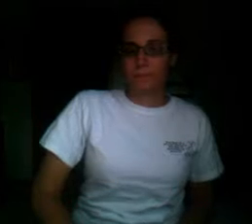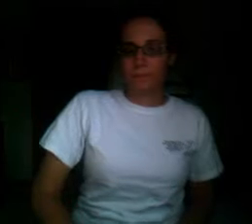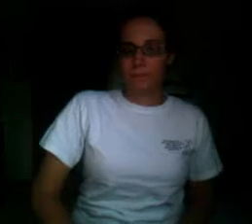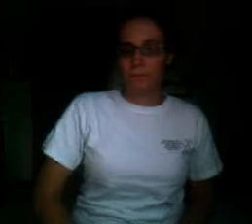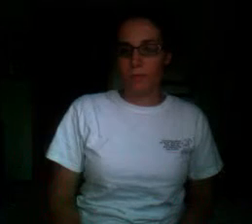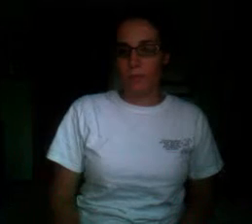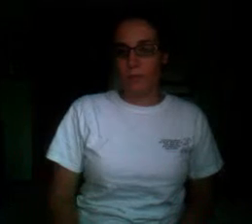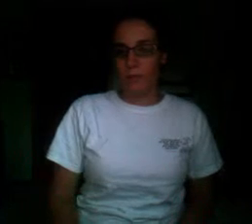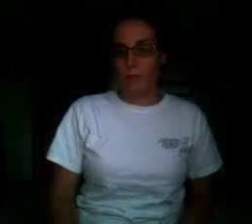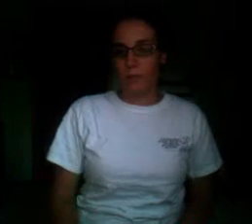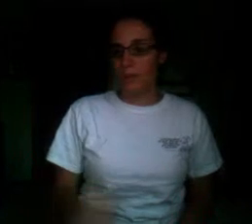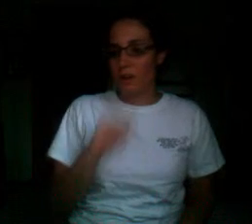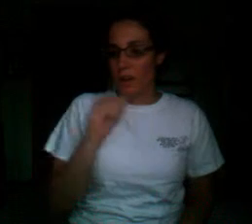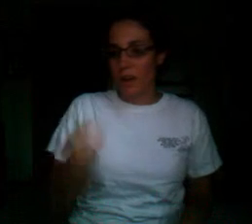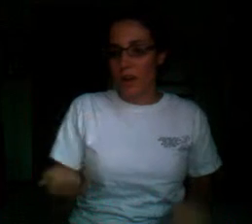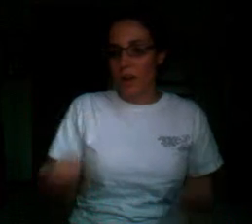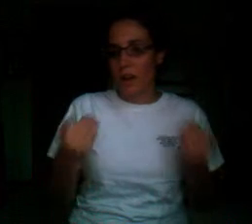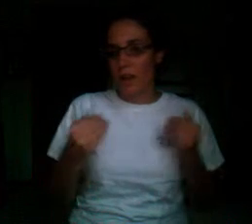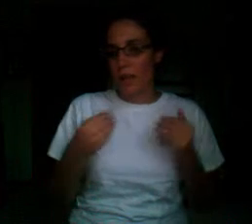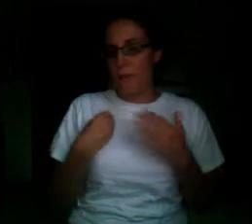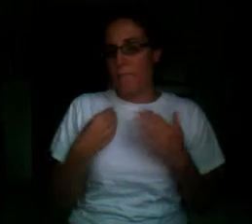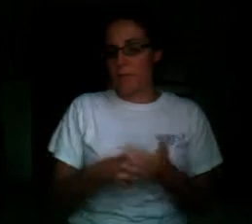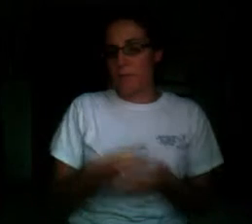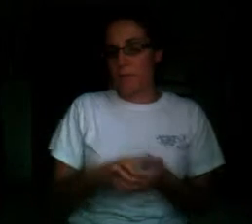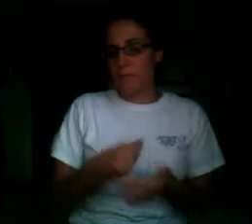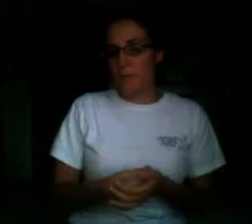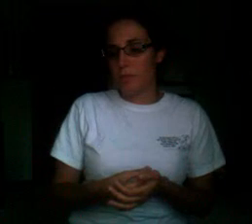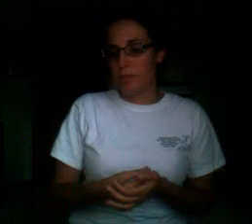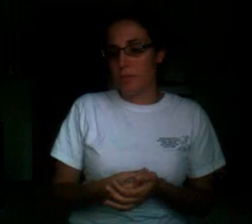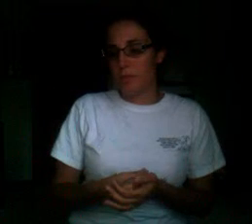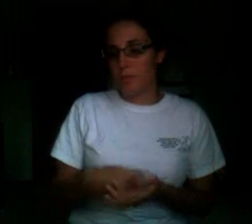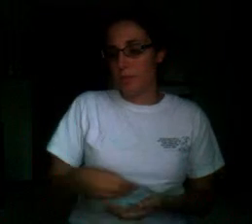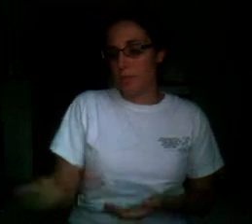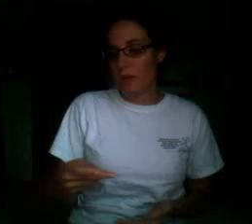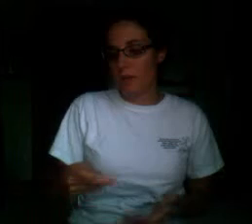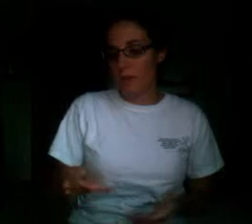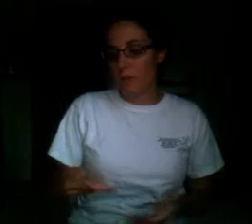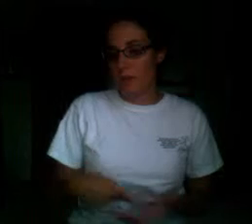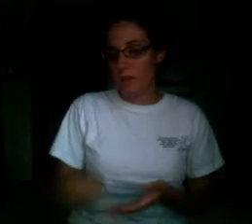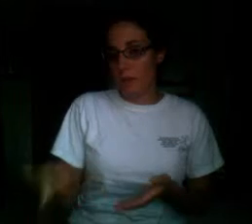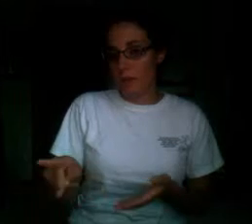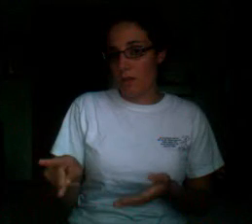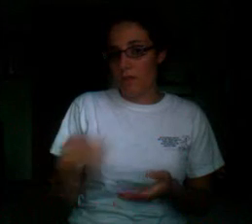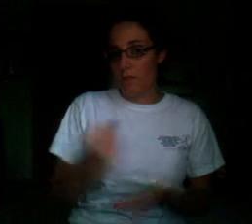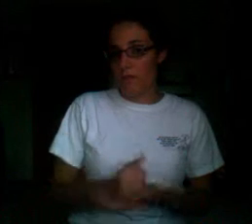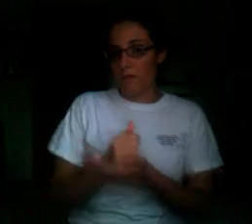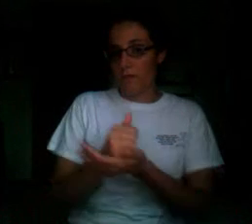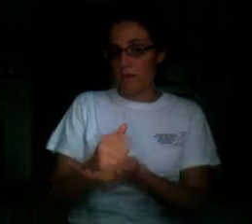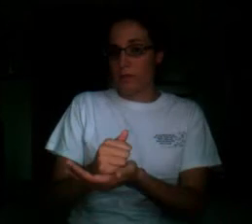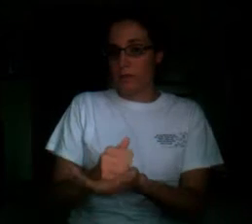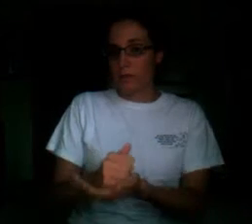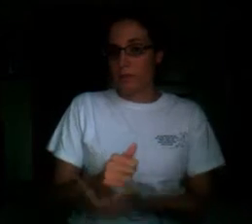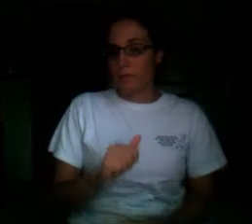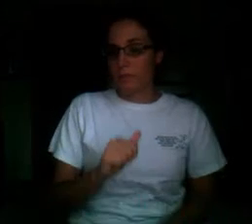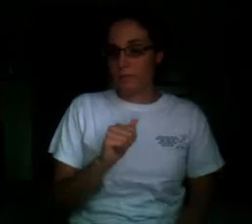help. He could not trade work because there were only a few homesteaders in this new country, and they were busy on their own claims. But he